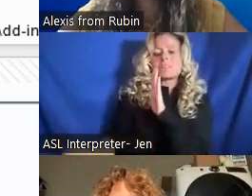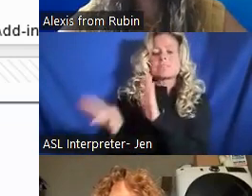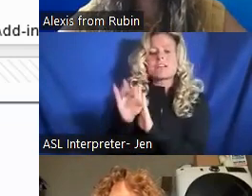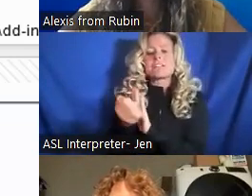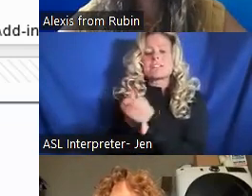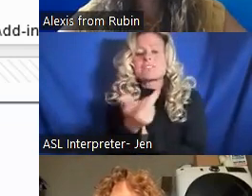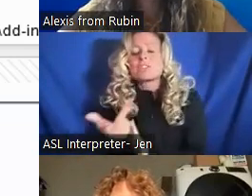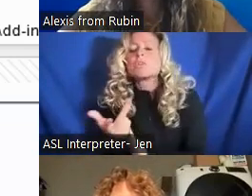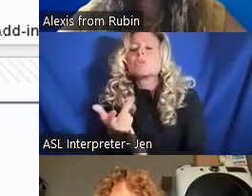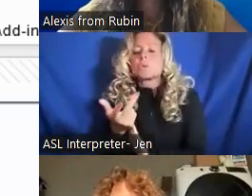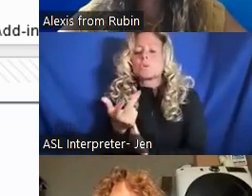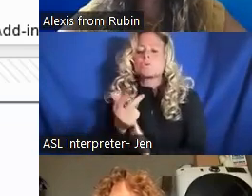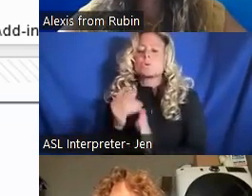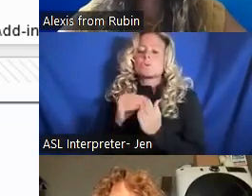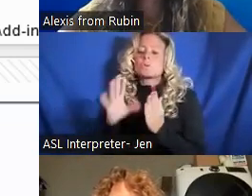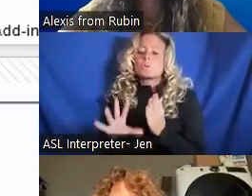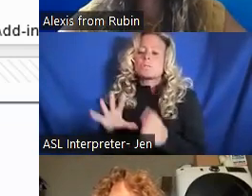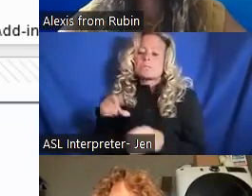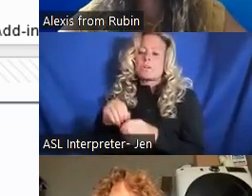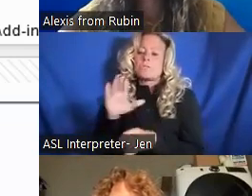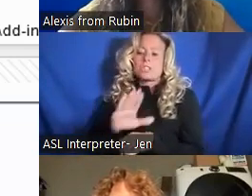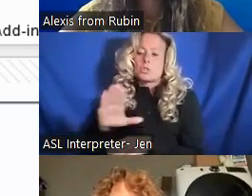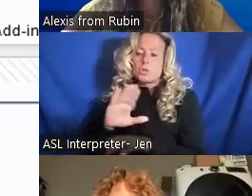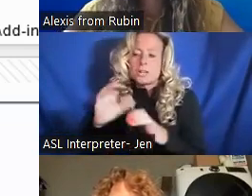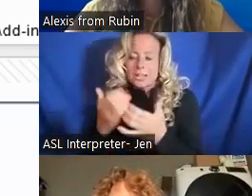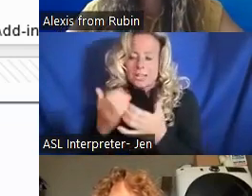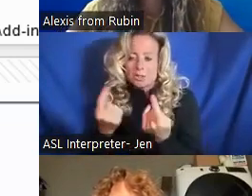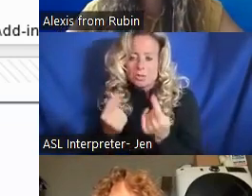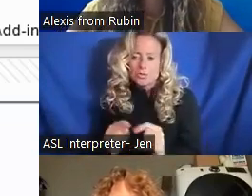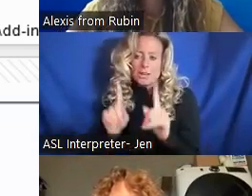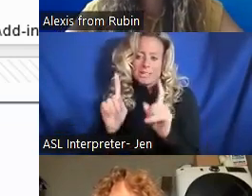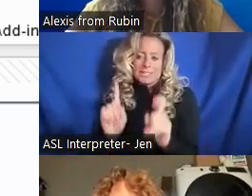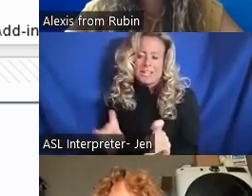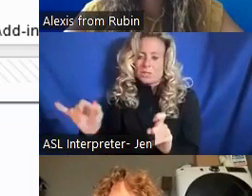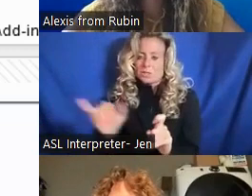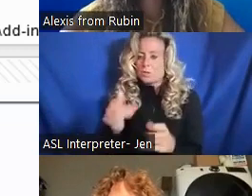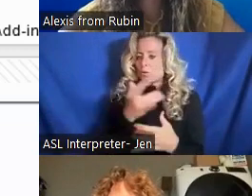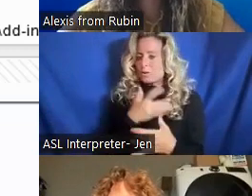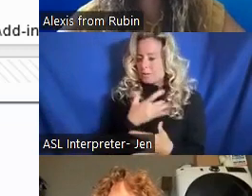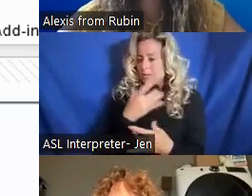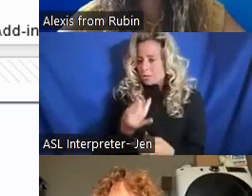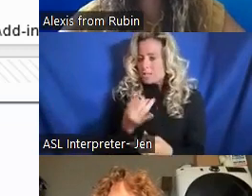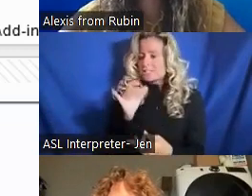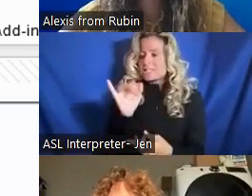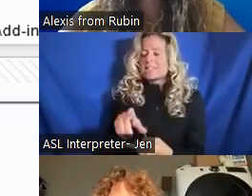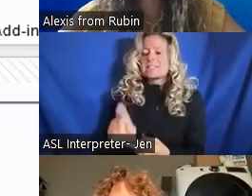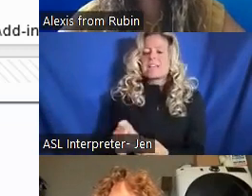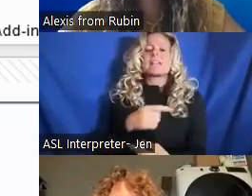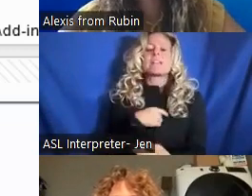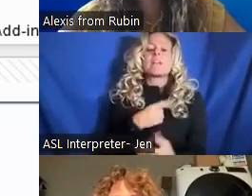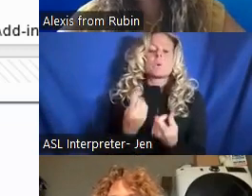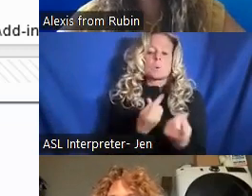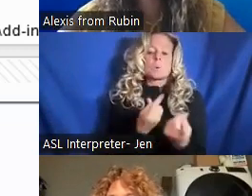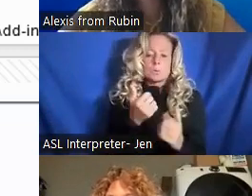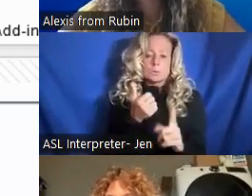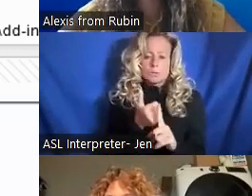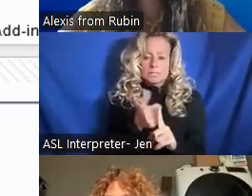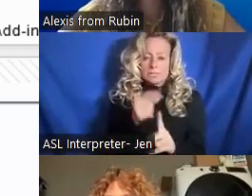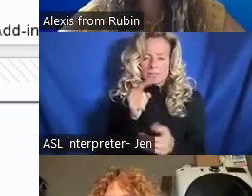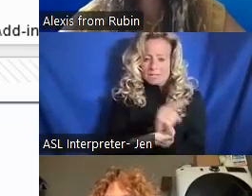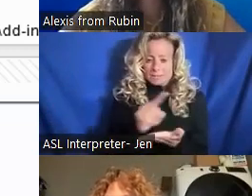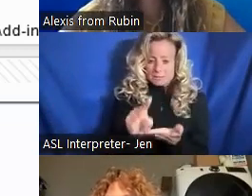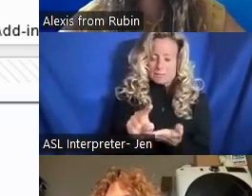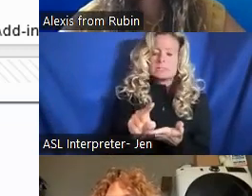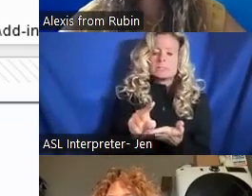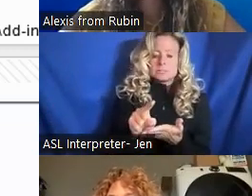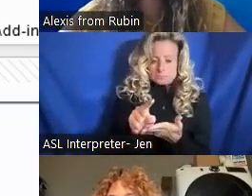class who can trial it too. So interested in your email address. And what we're going to do in this week, or